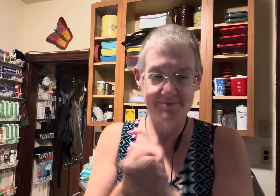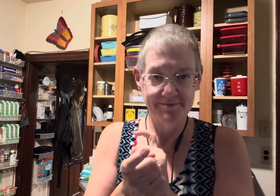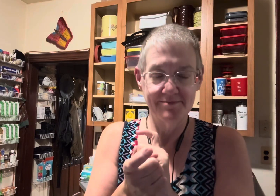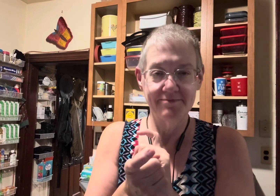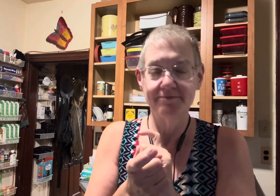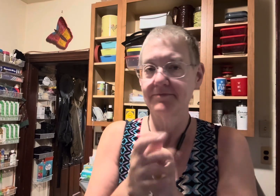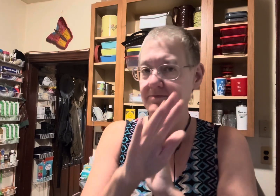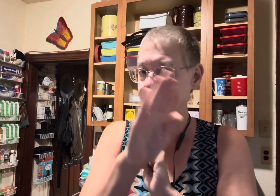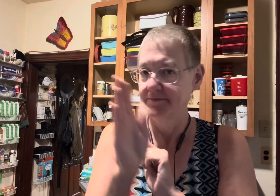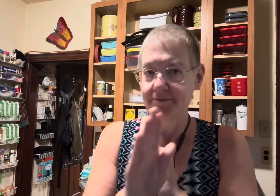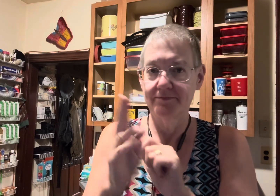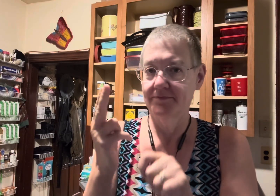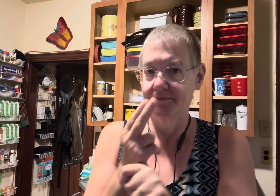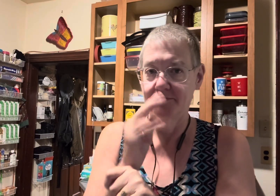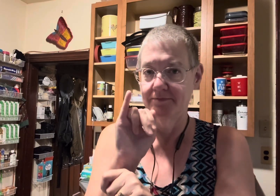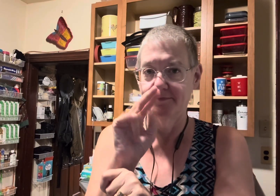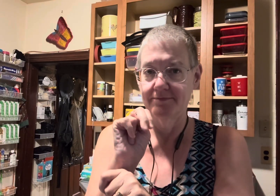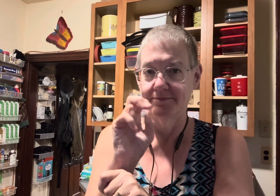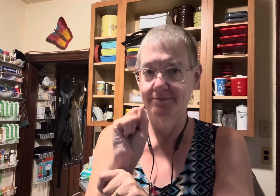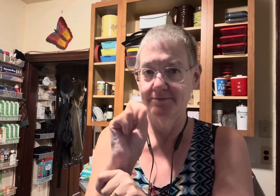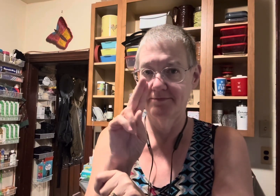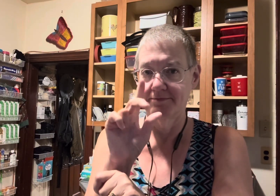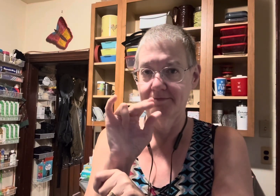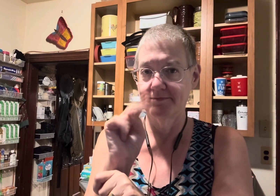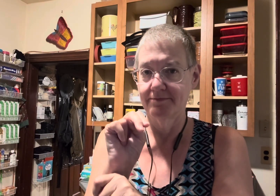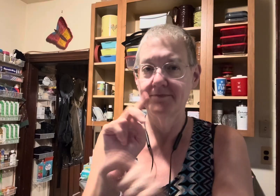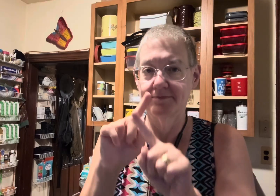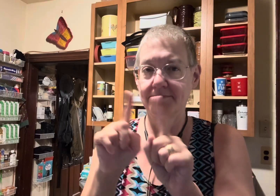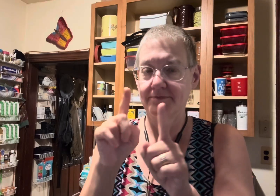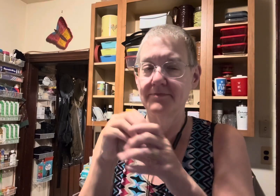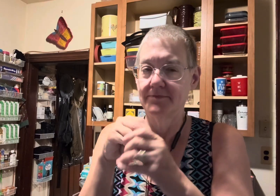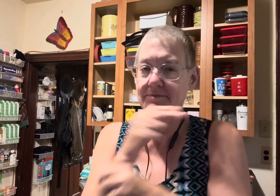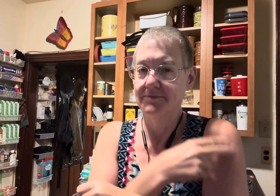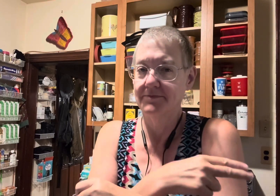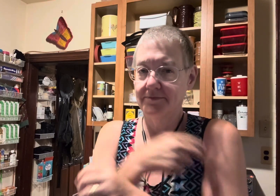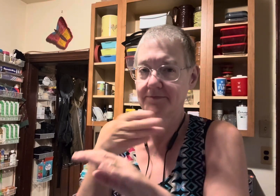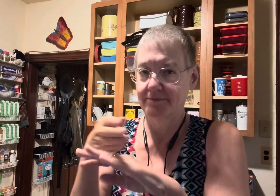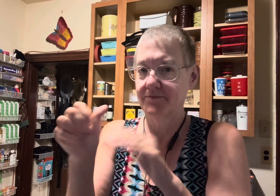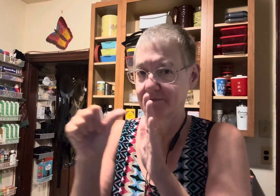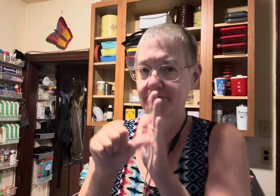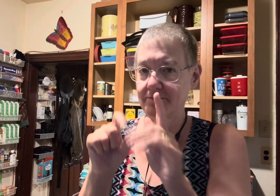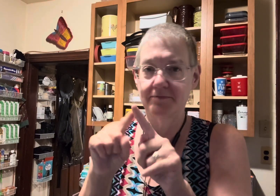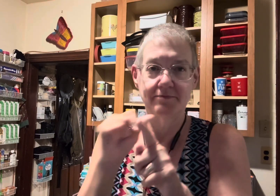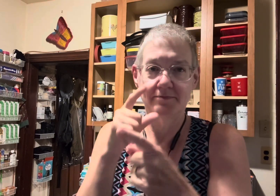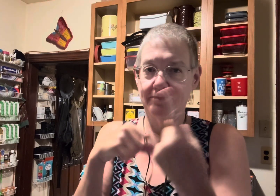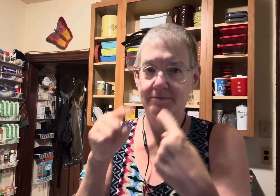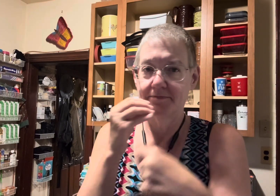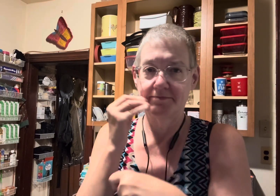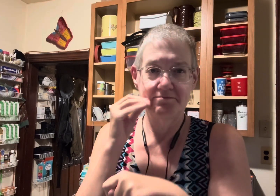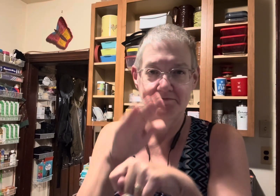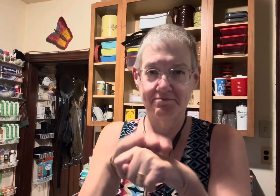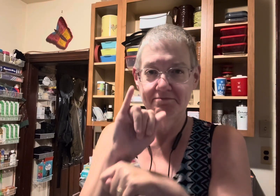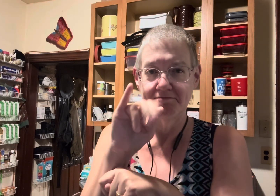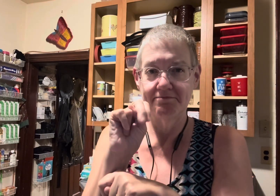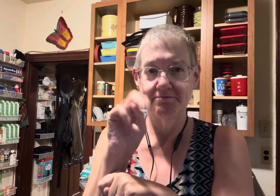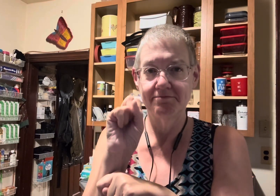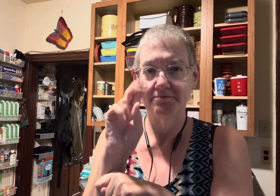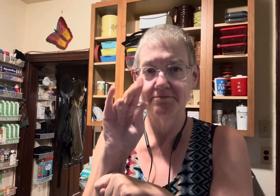reasons. Medications have changed. Now, he's never been on insulin except in the hospital after surgery, but he didn't come home on